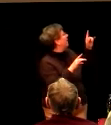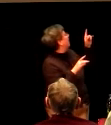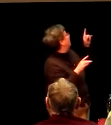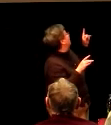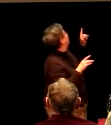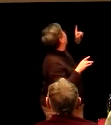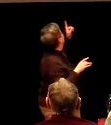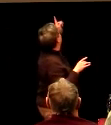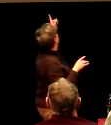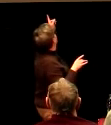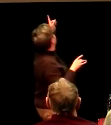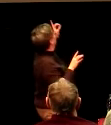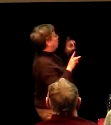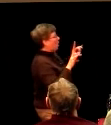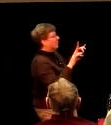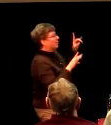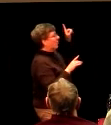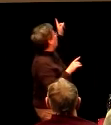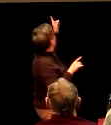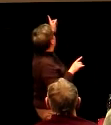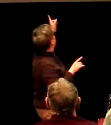of abruptly chopped off.